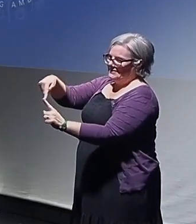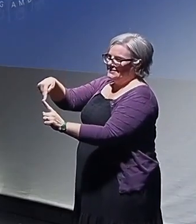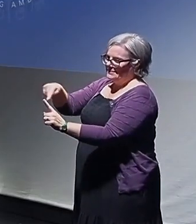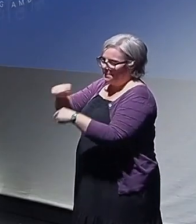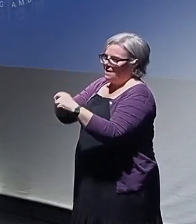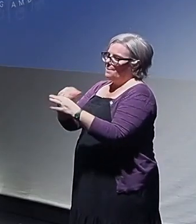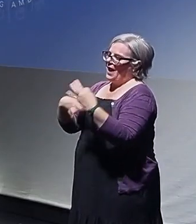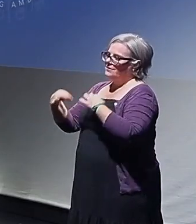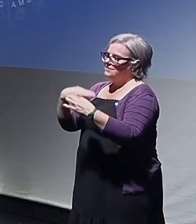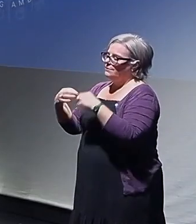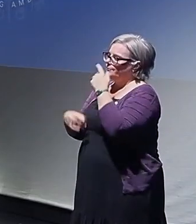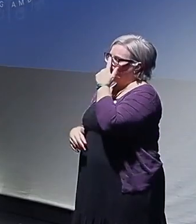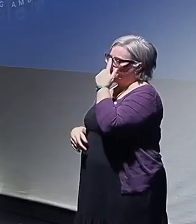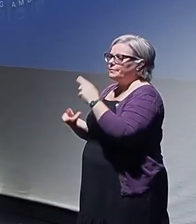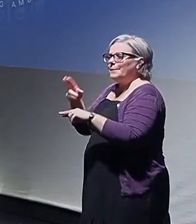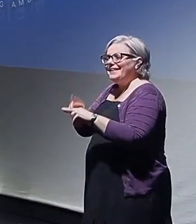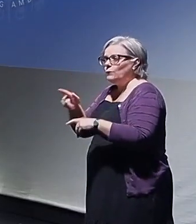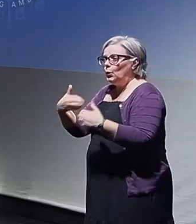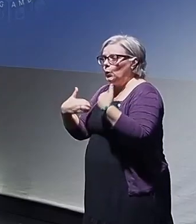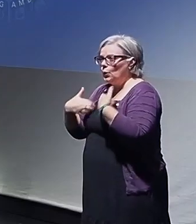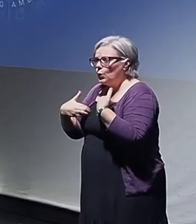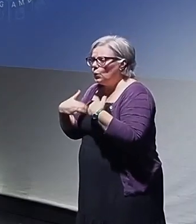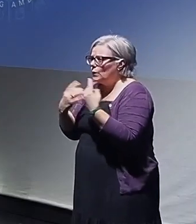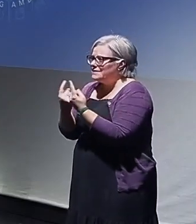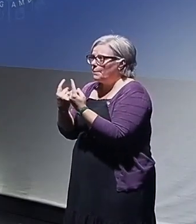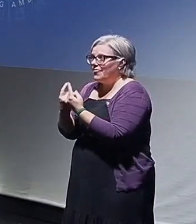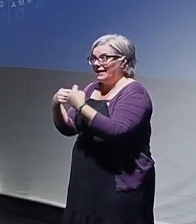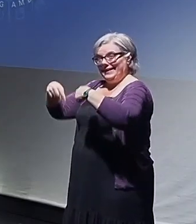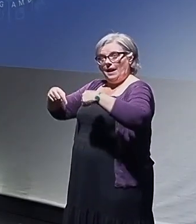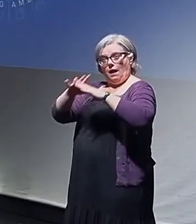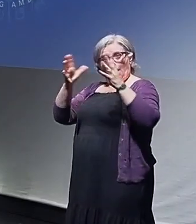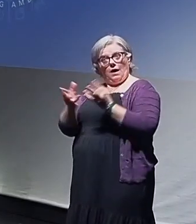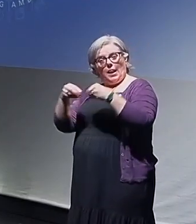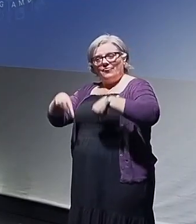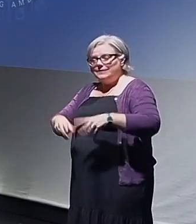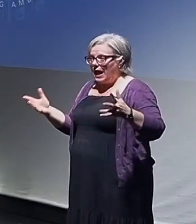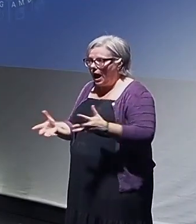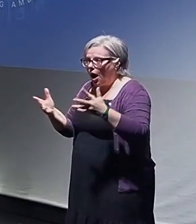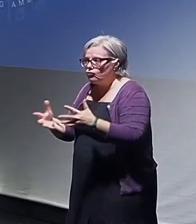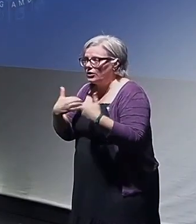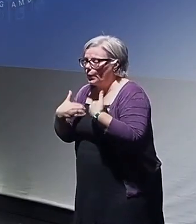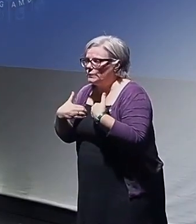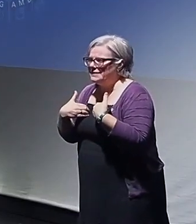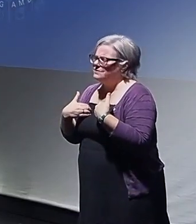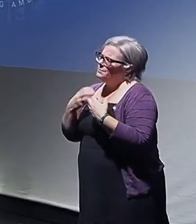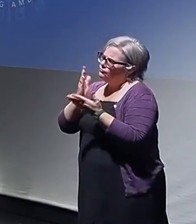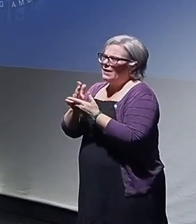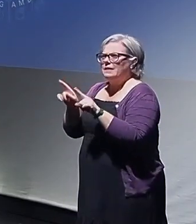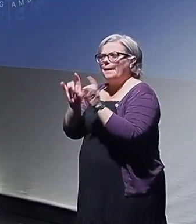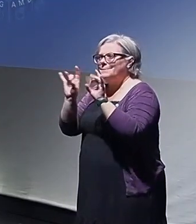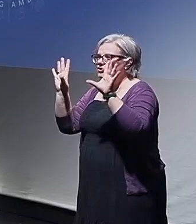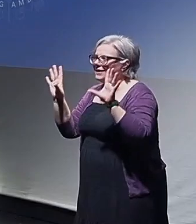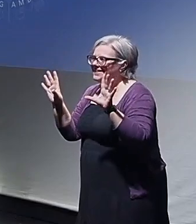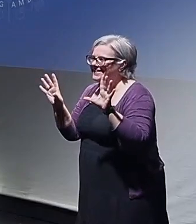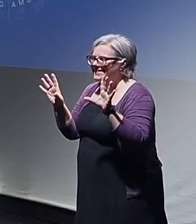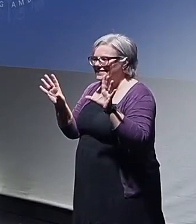But if you're enthusiastic about something and a place like this encourages that enthusiasm, it's just magic, isn't it?